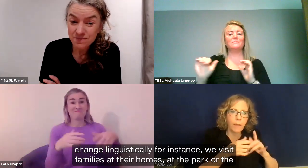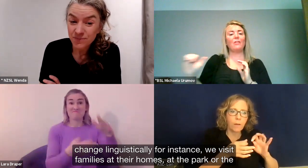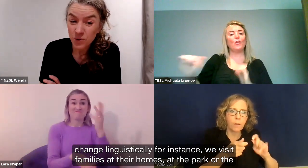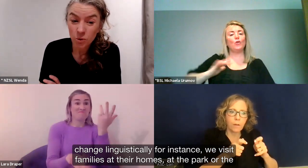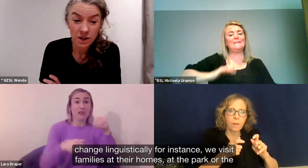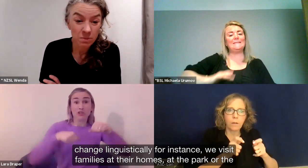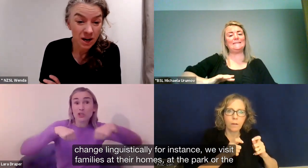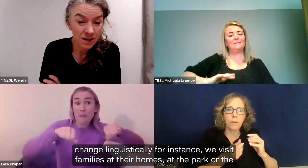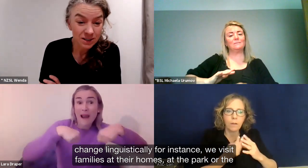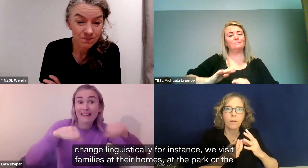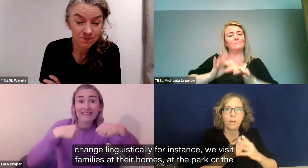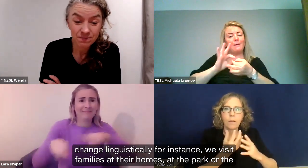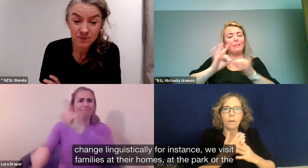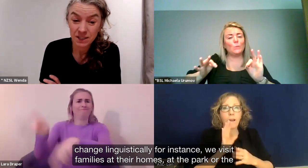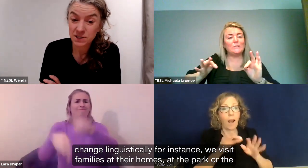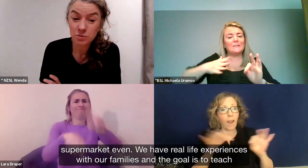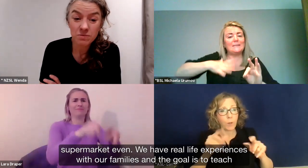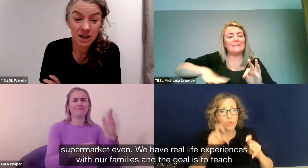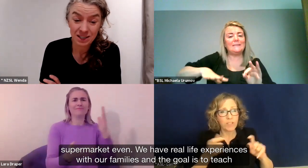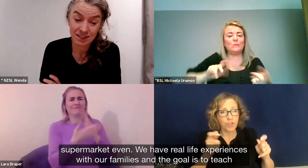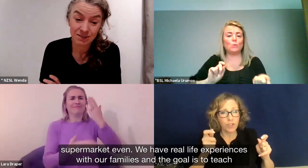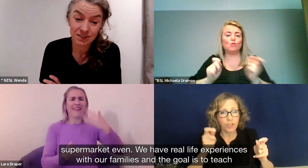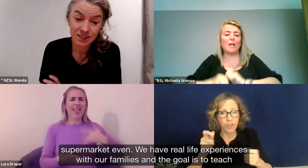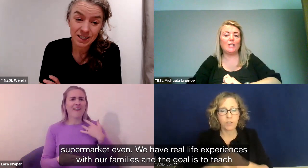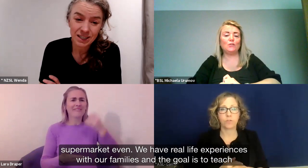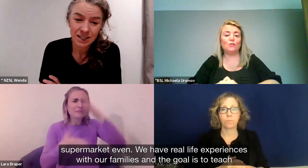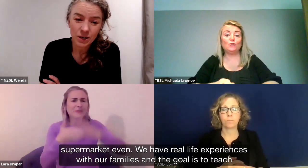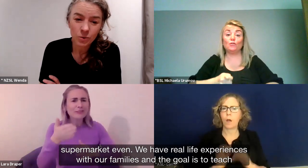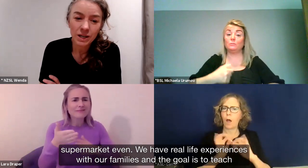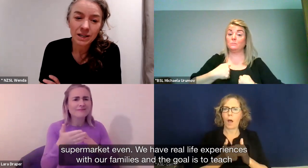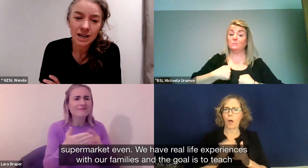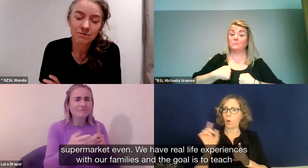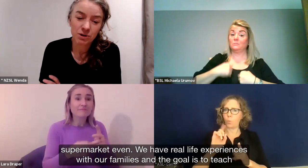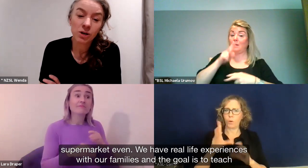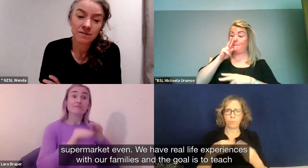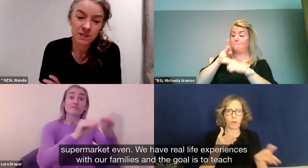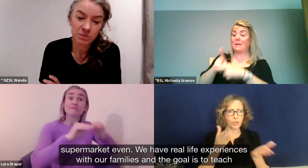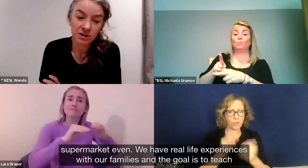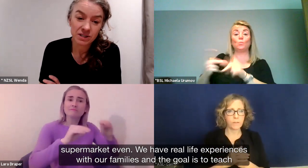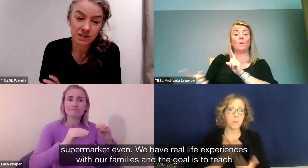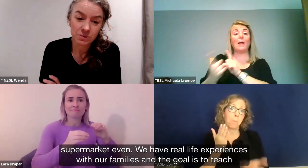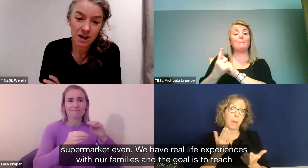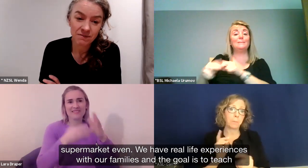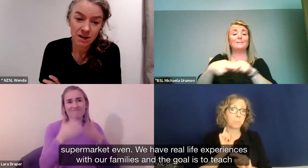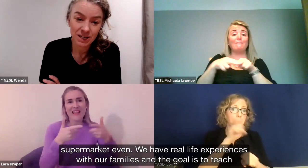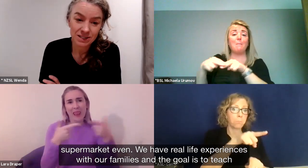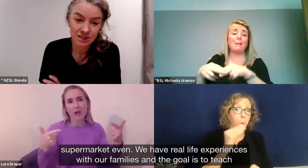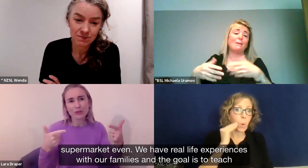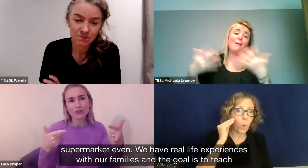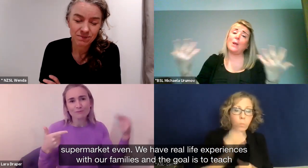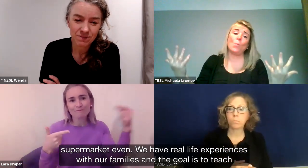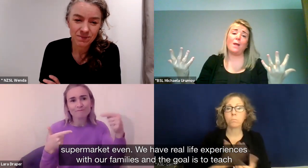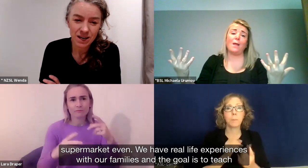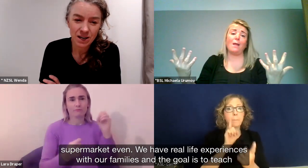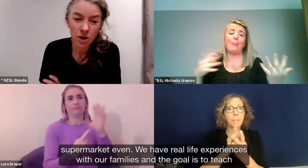homes or at the park, in the supermarket even. We have real life experiences with our families.